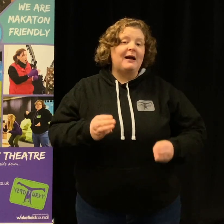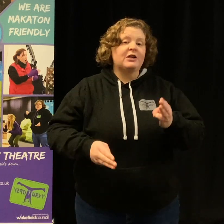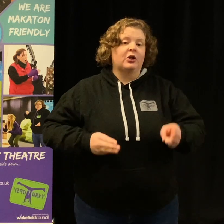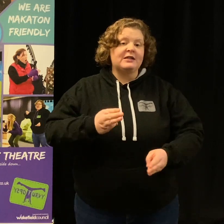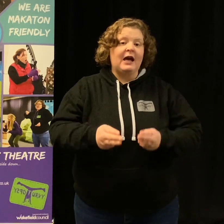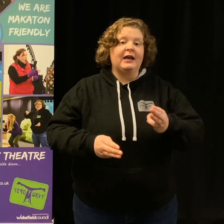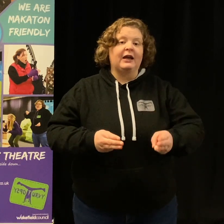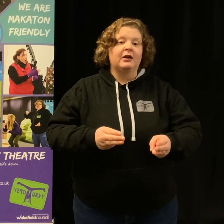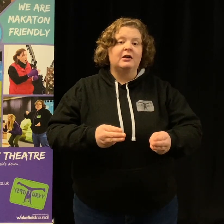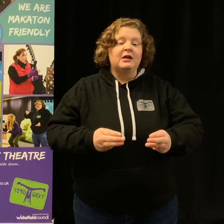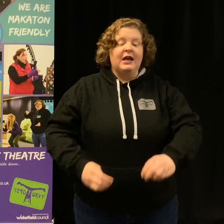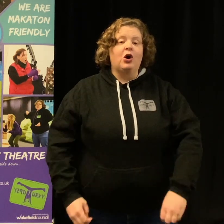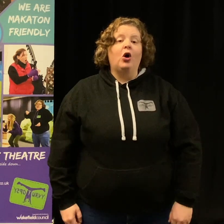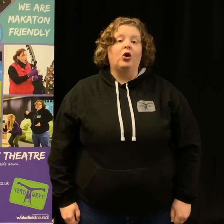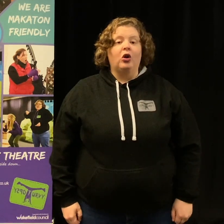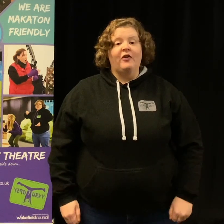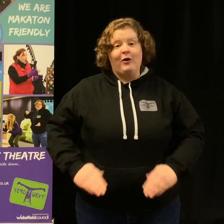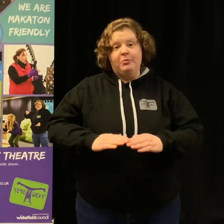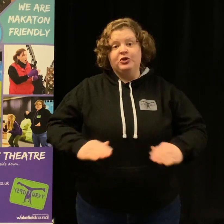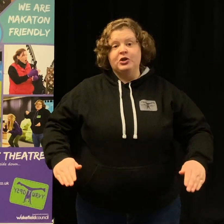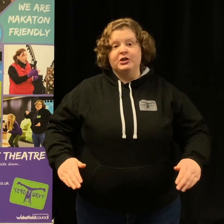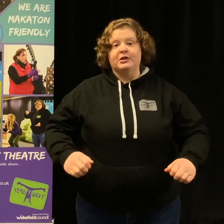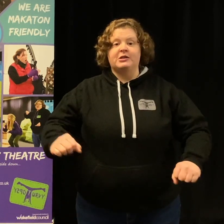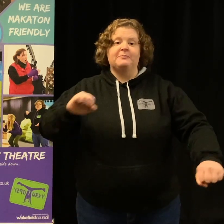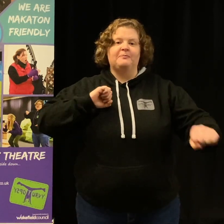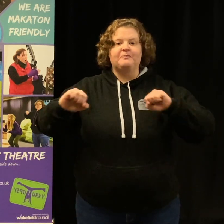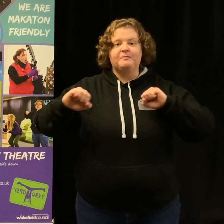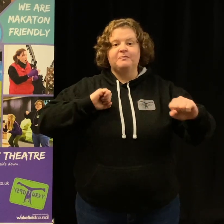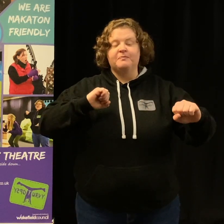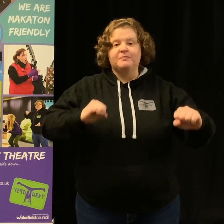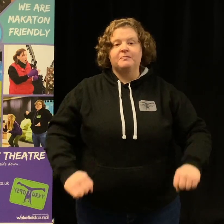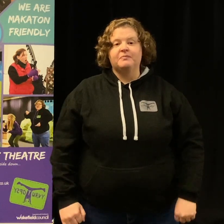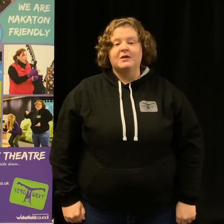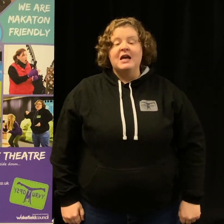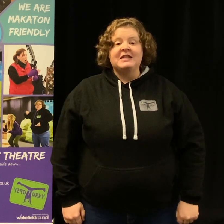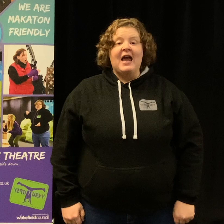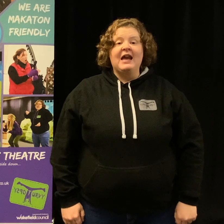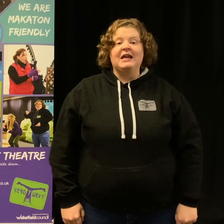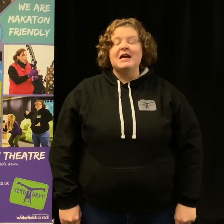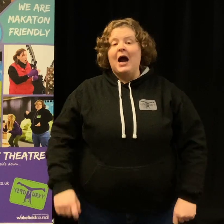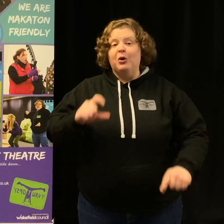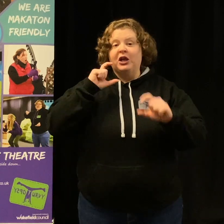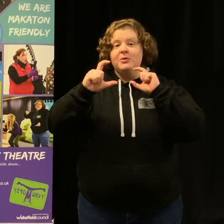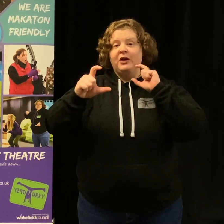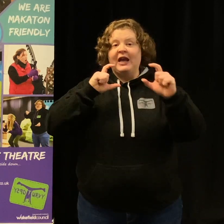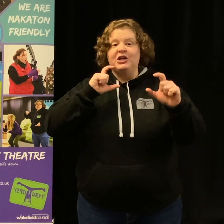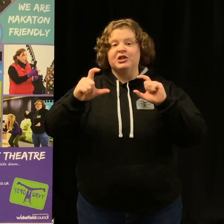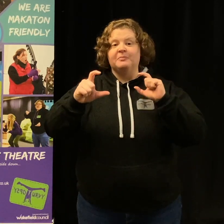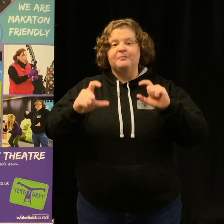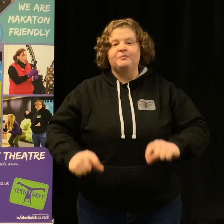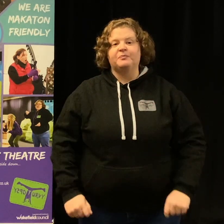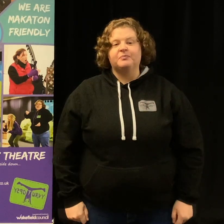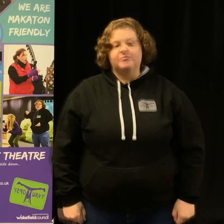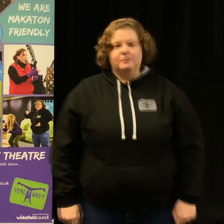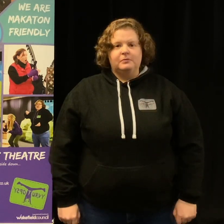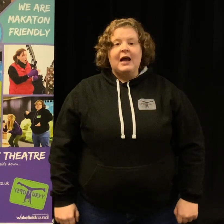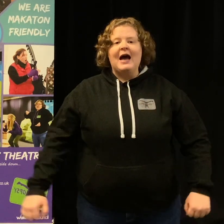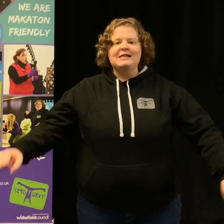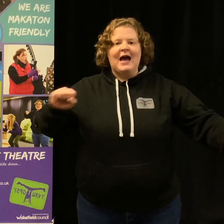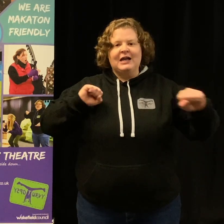Makaton signing in all of our productions to aid our communication. As